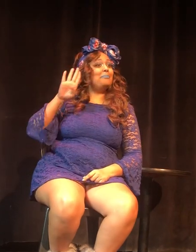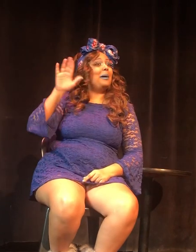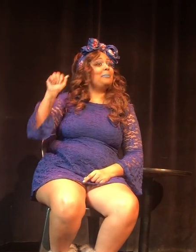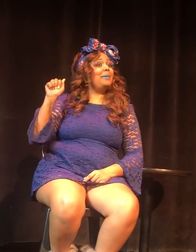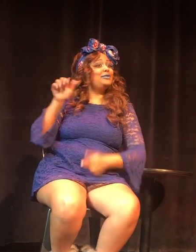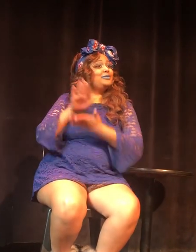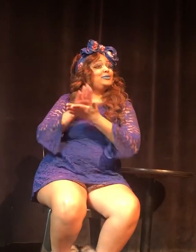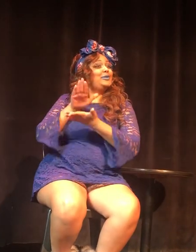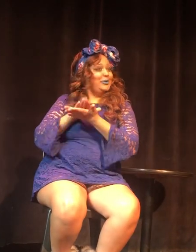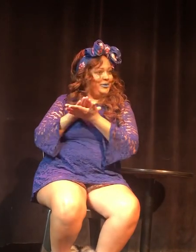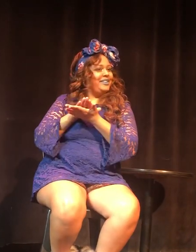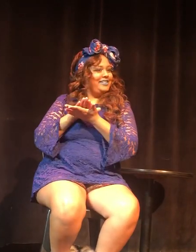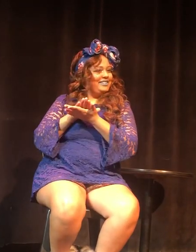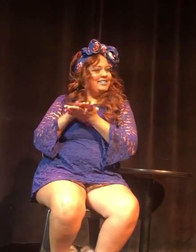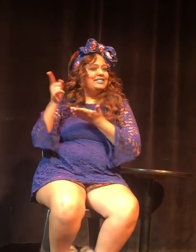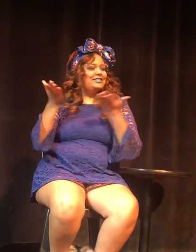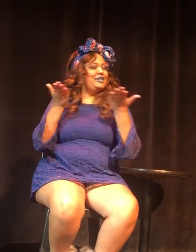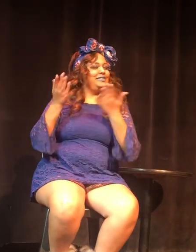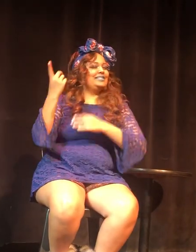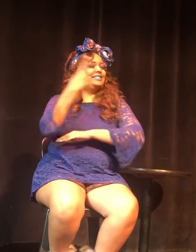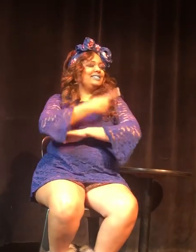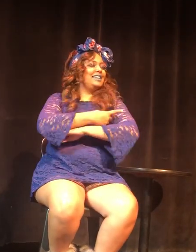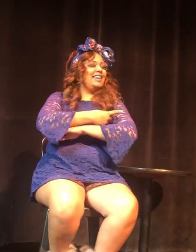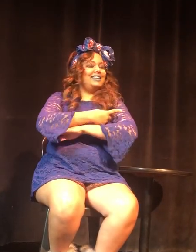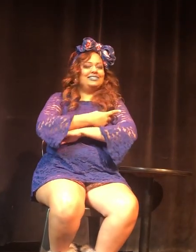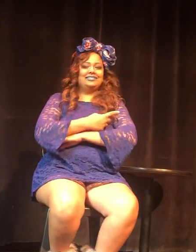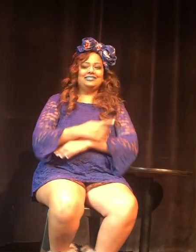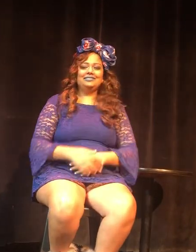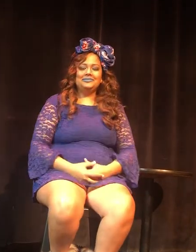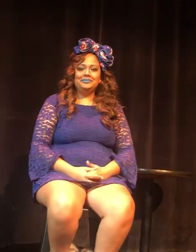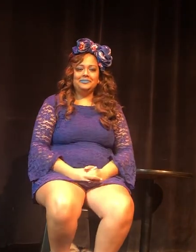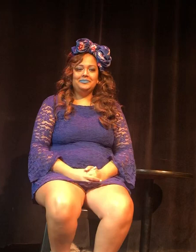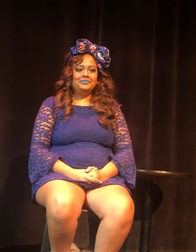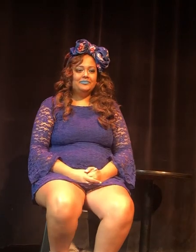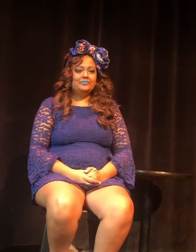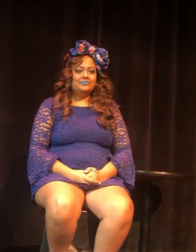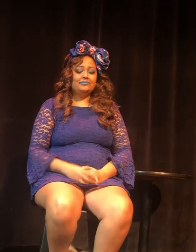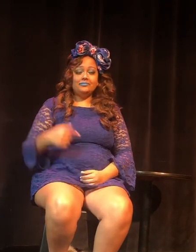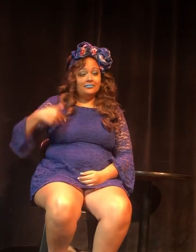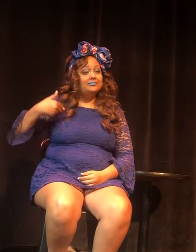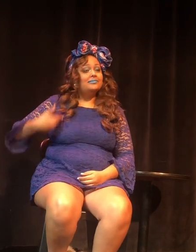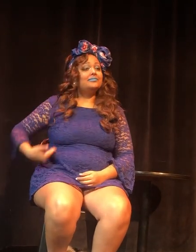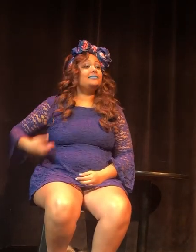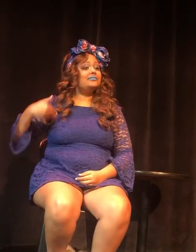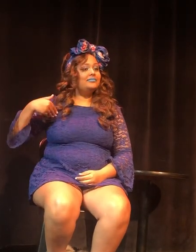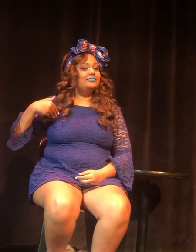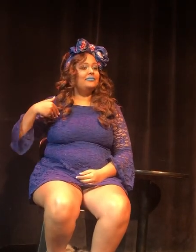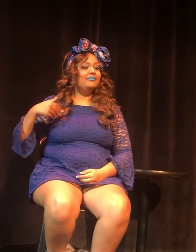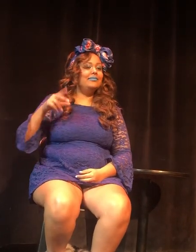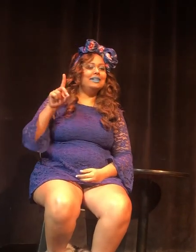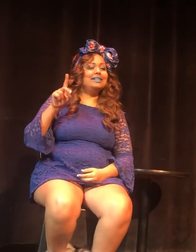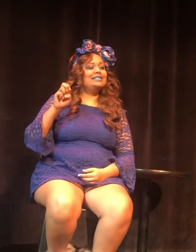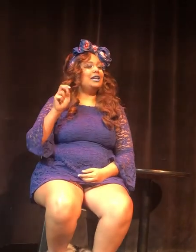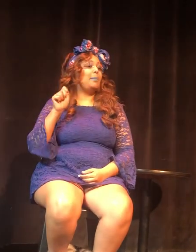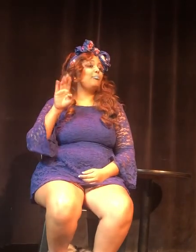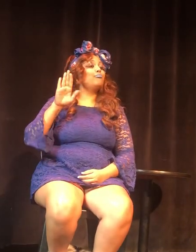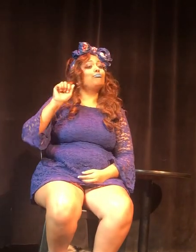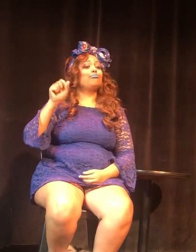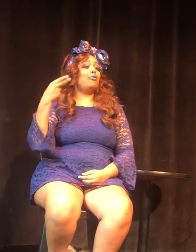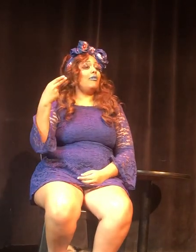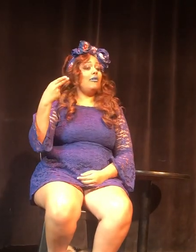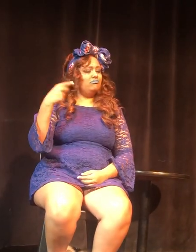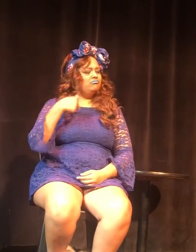Service Day Project. I am Deborah Goldberg, advisor to the Gender and